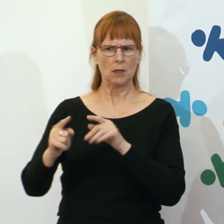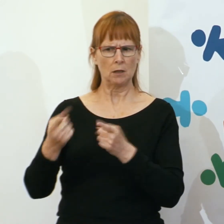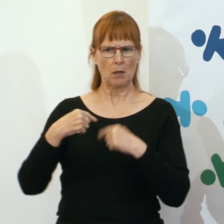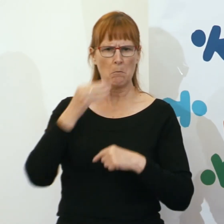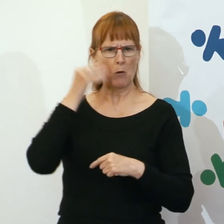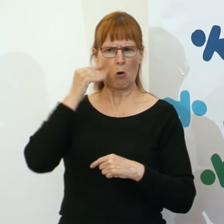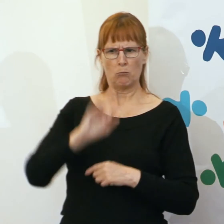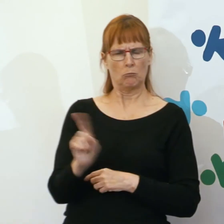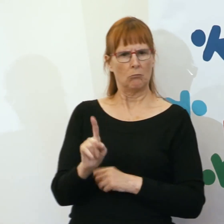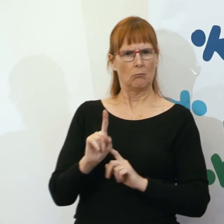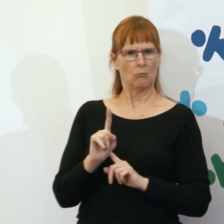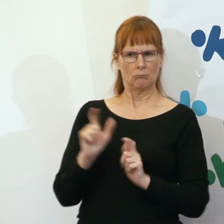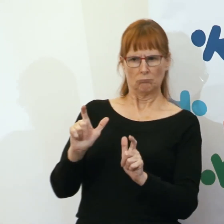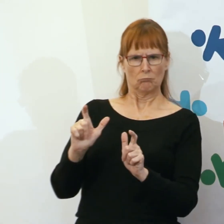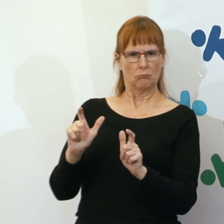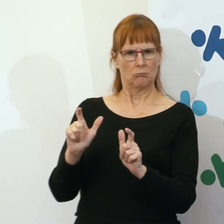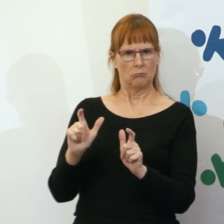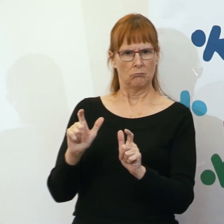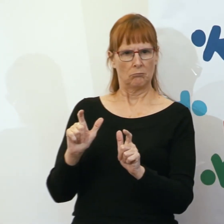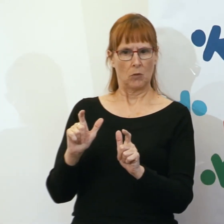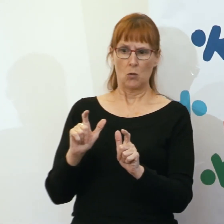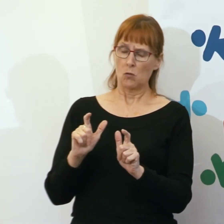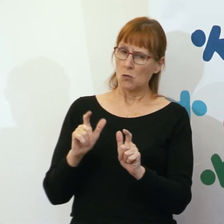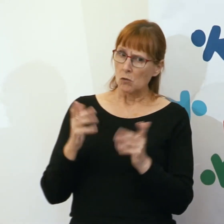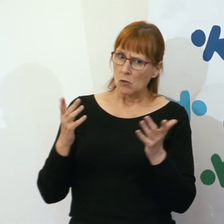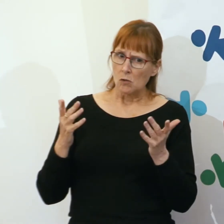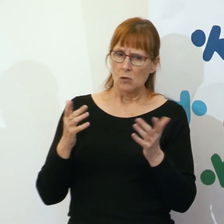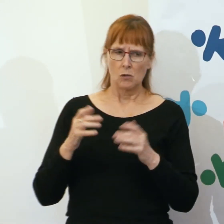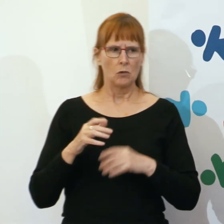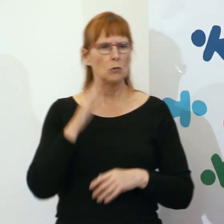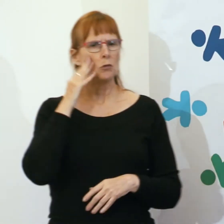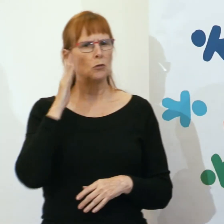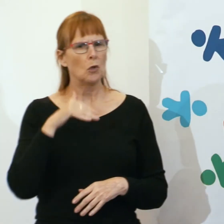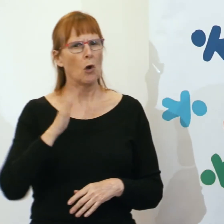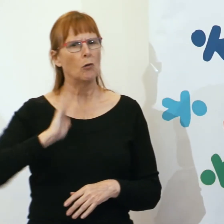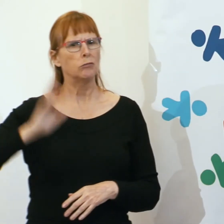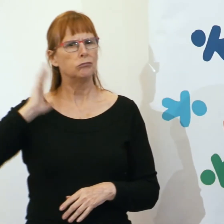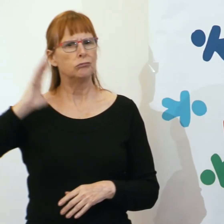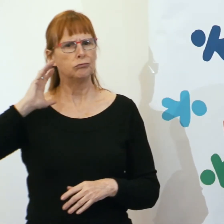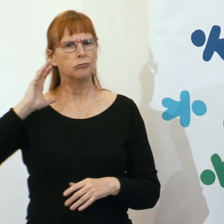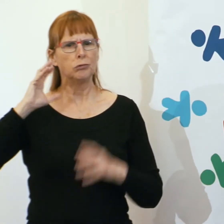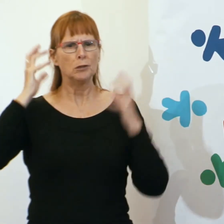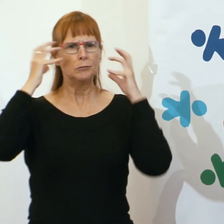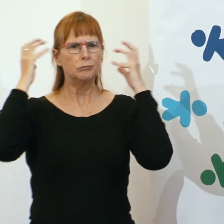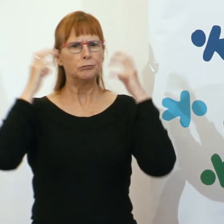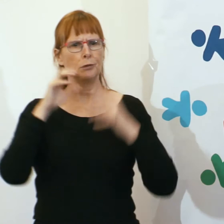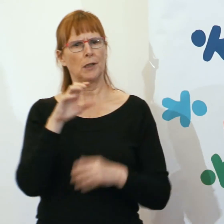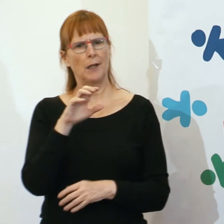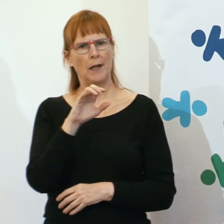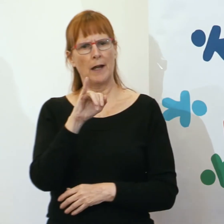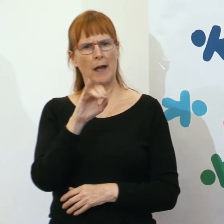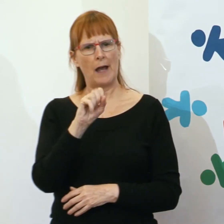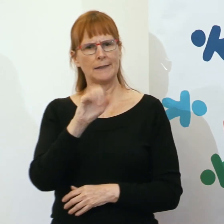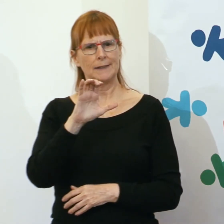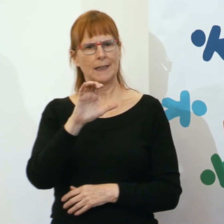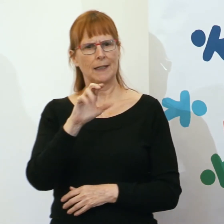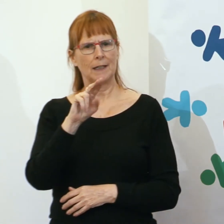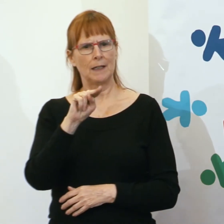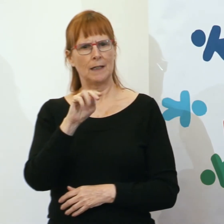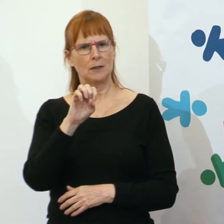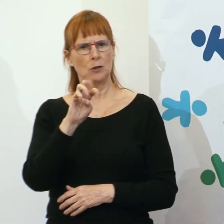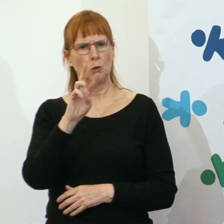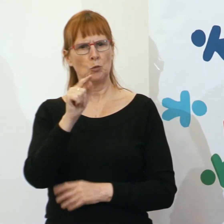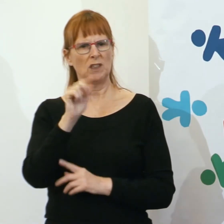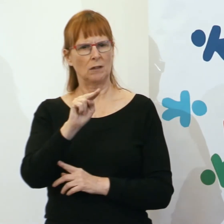Isaac Newton is often quoted as saying, "We build too many walls and not enough